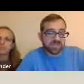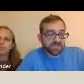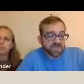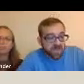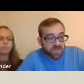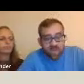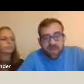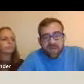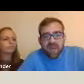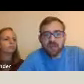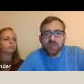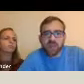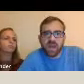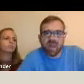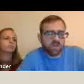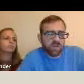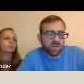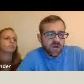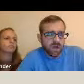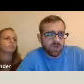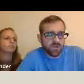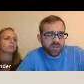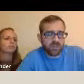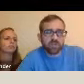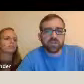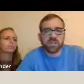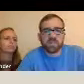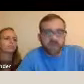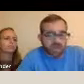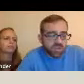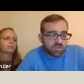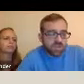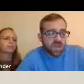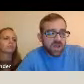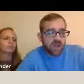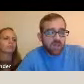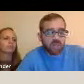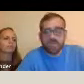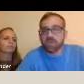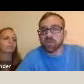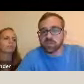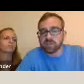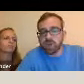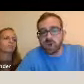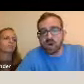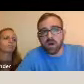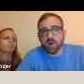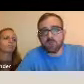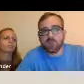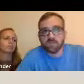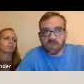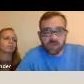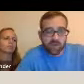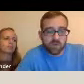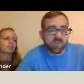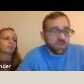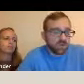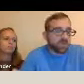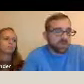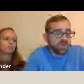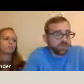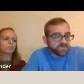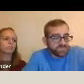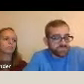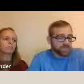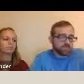sociolinguistics. And that one, you kind of learn about the social implications of languages on a language